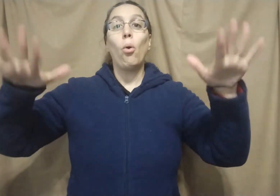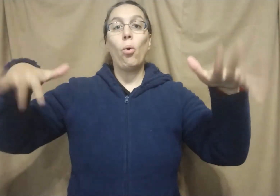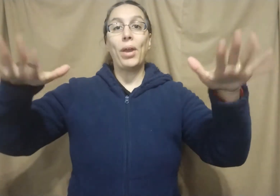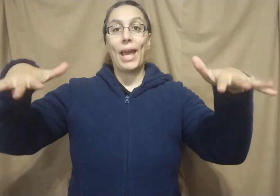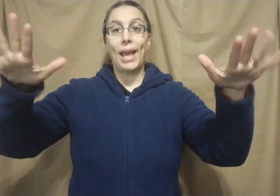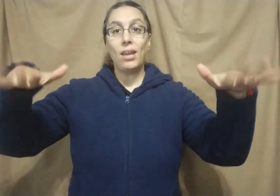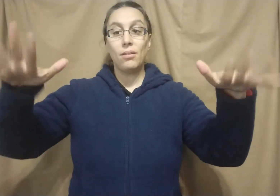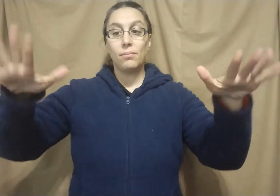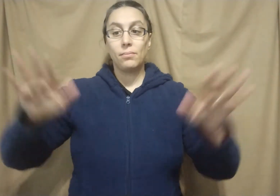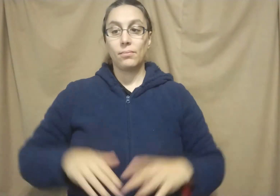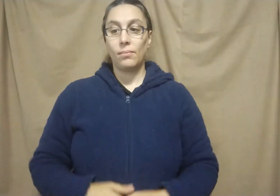oyez,